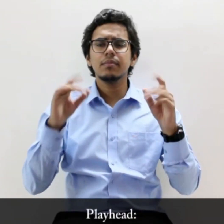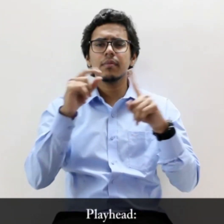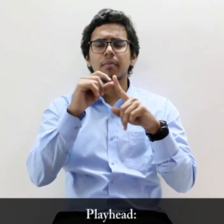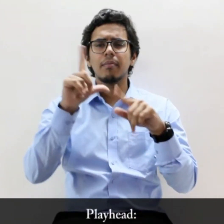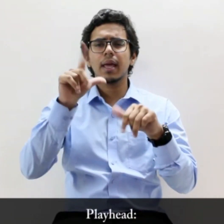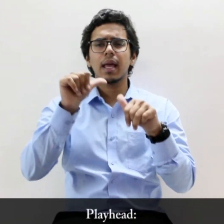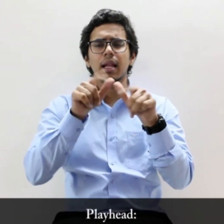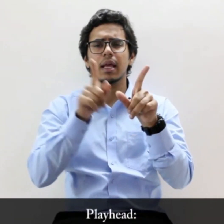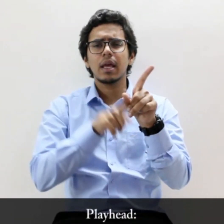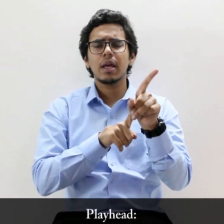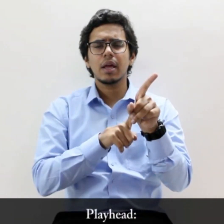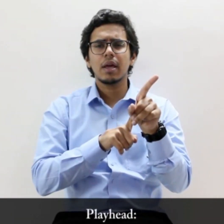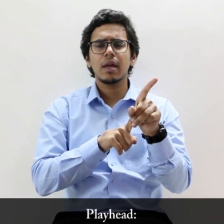Playhead.